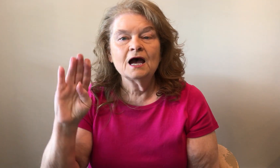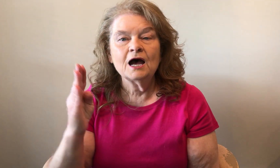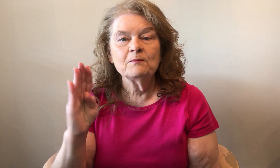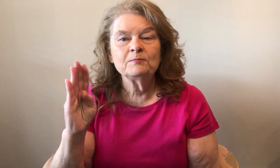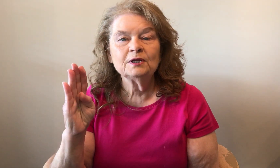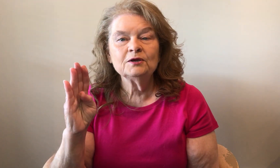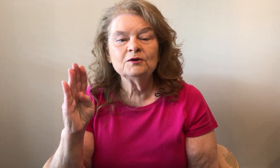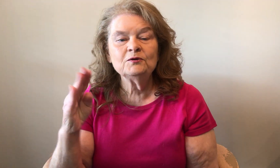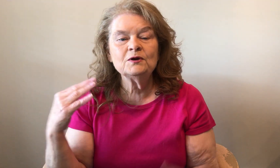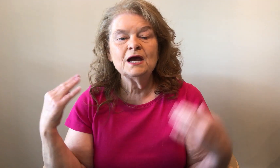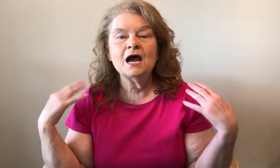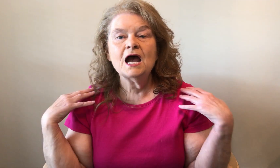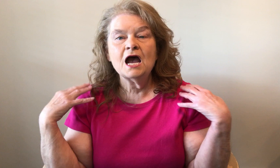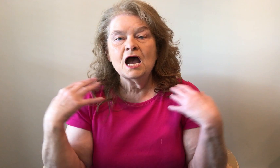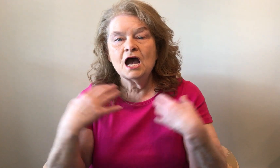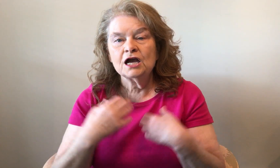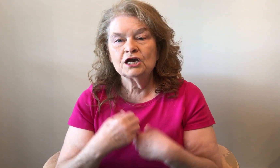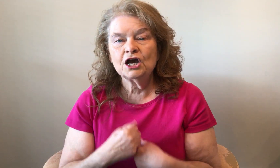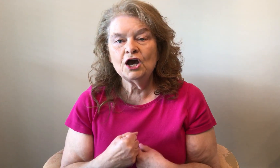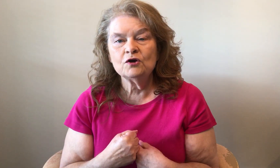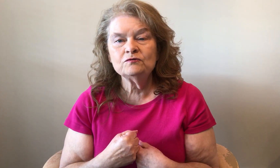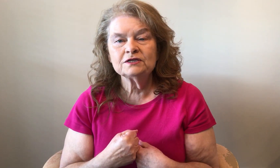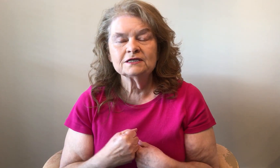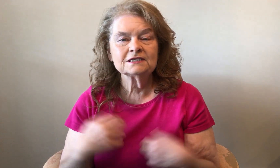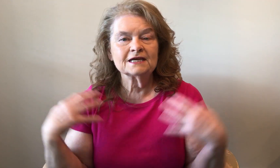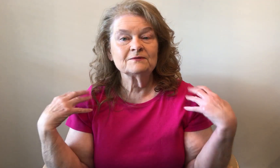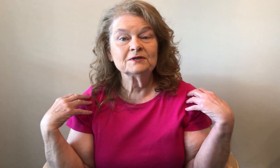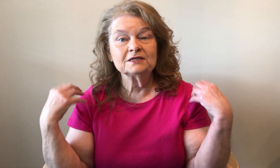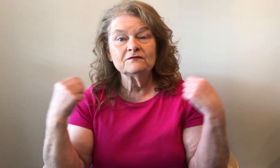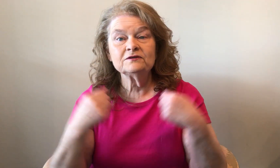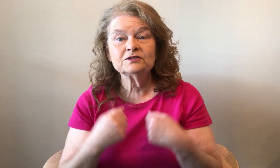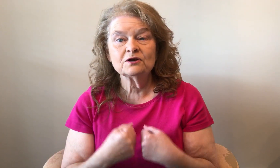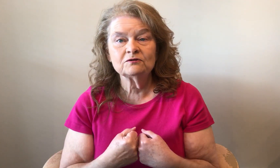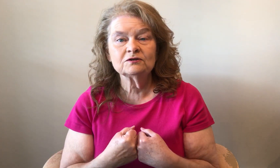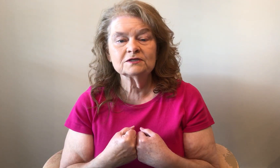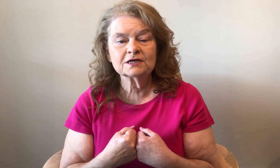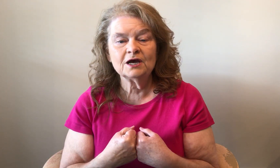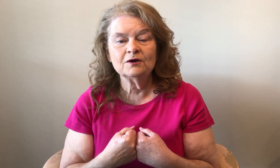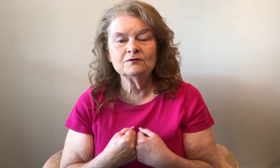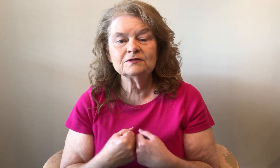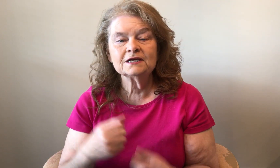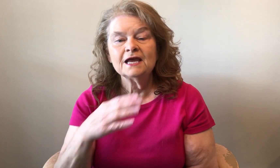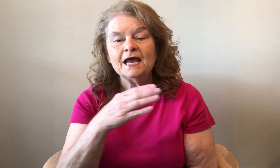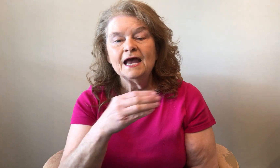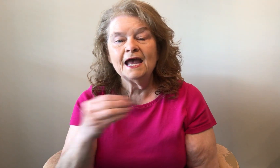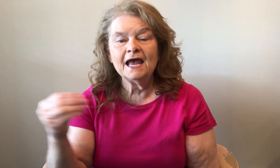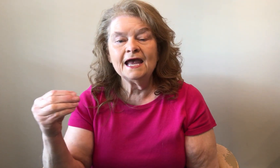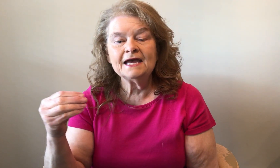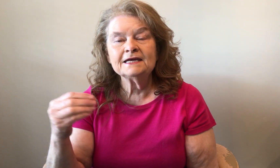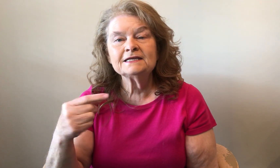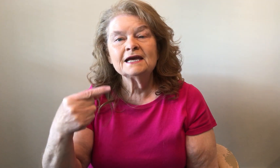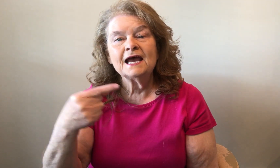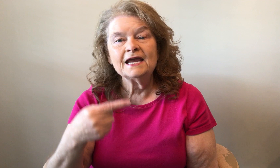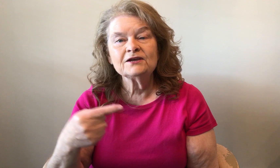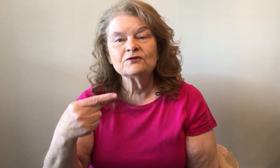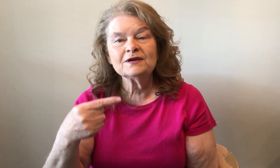a blue coat, it's like you're putting it over your shoulders, coat, and a